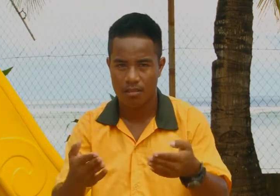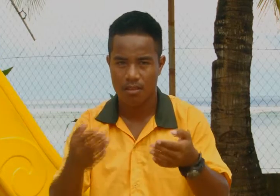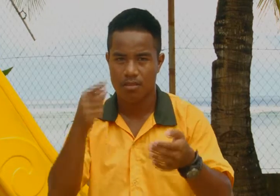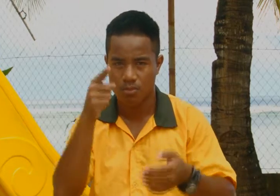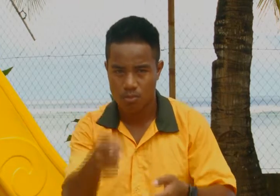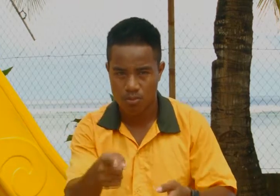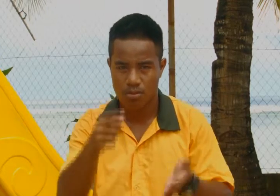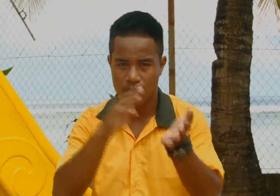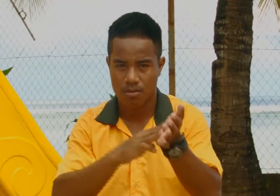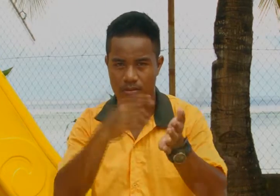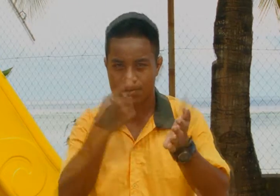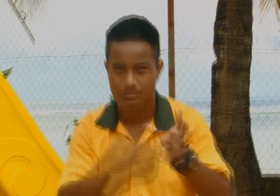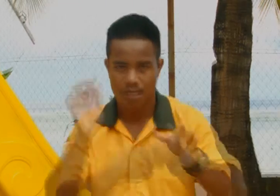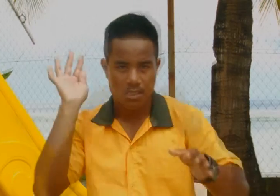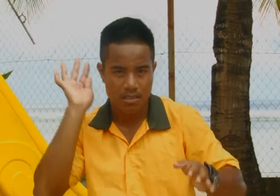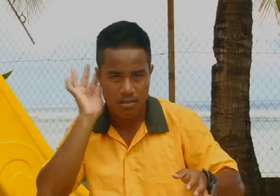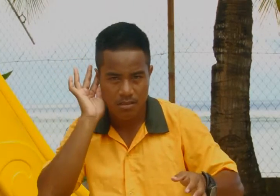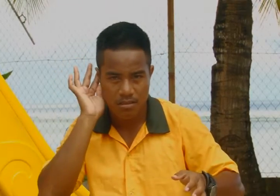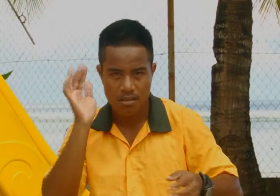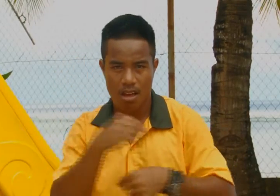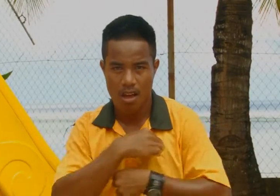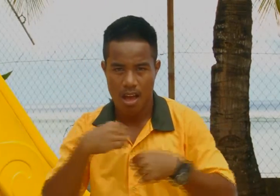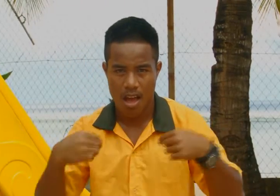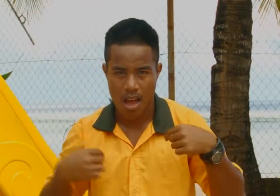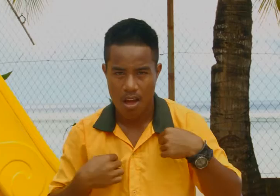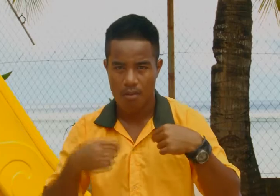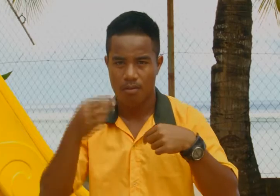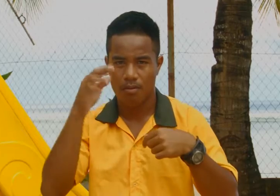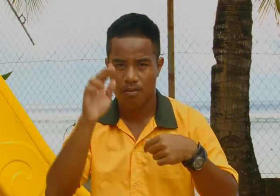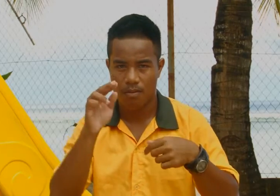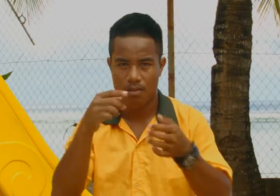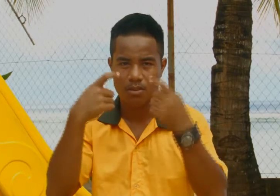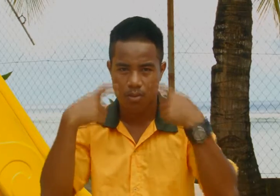We thank you very much, Mr. Obama, for listening to our cry for help.